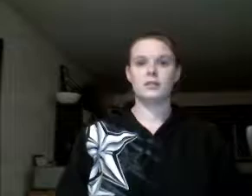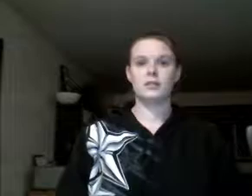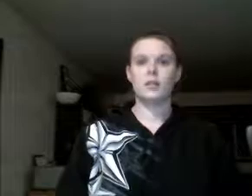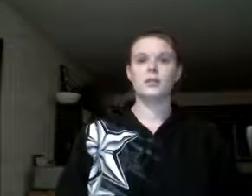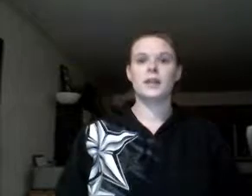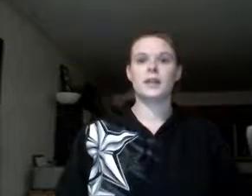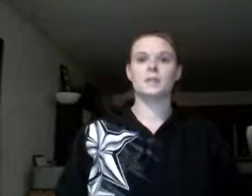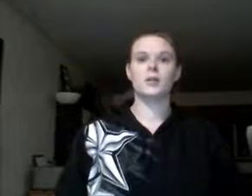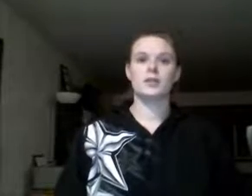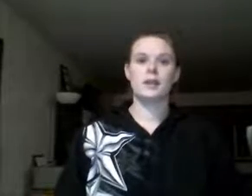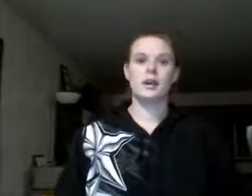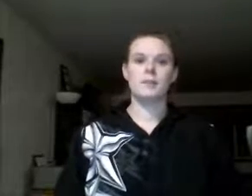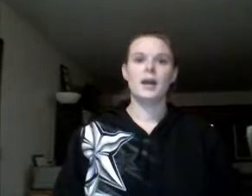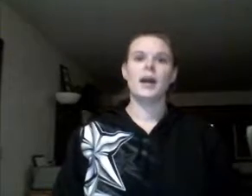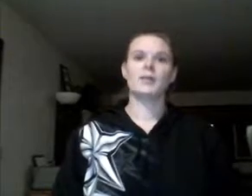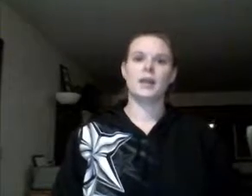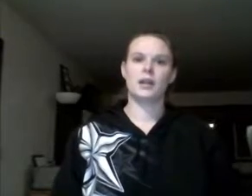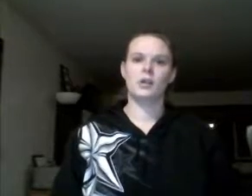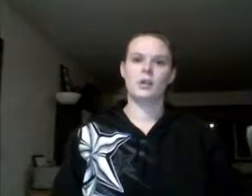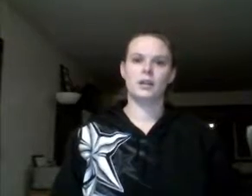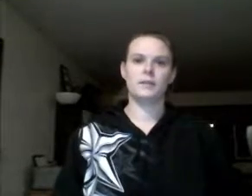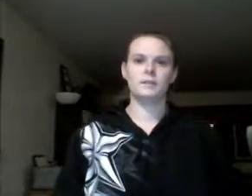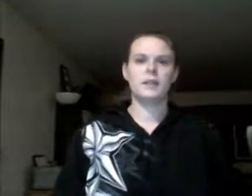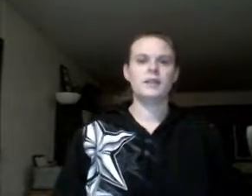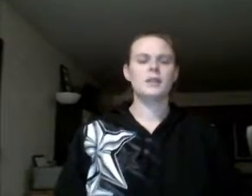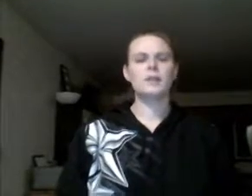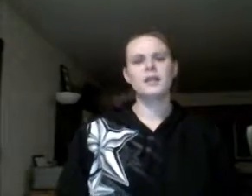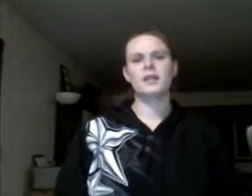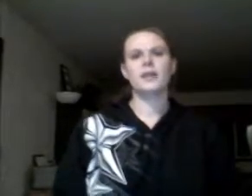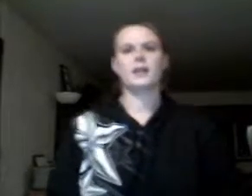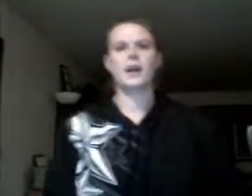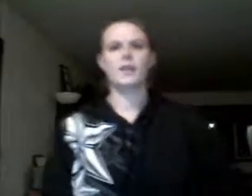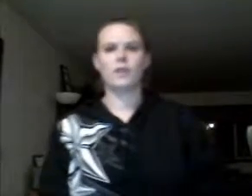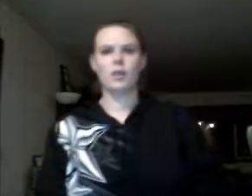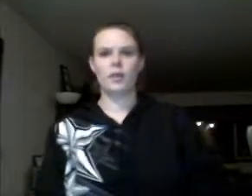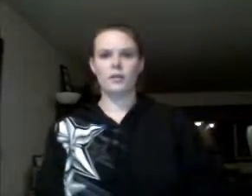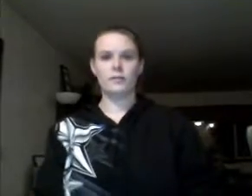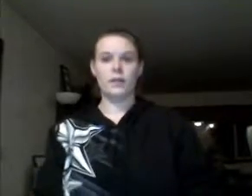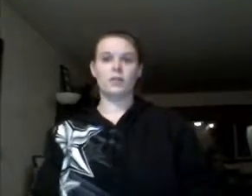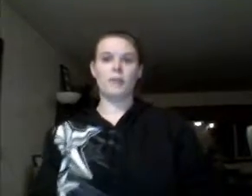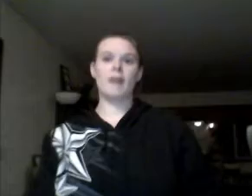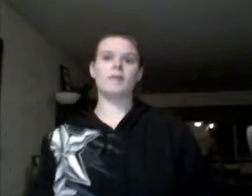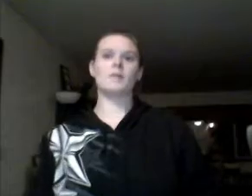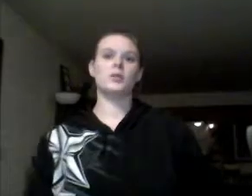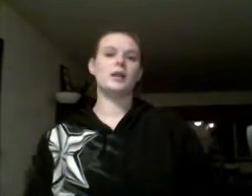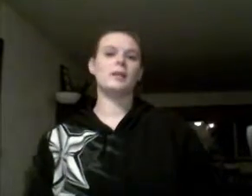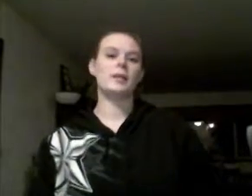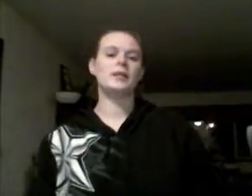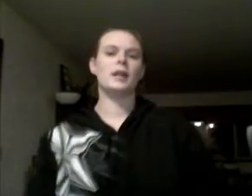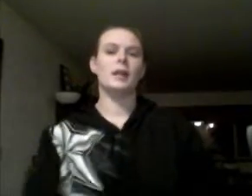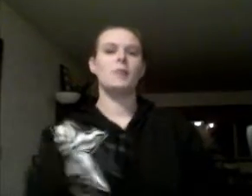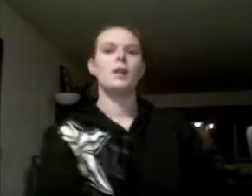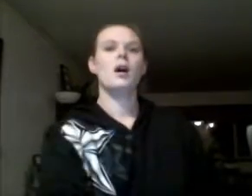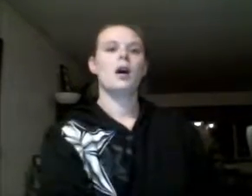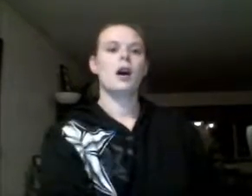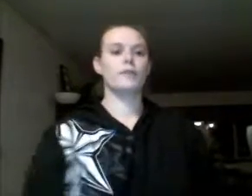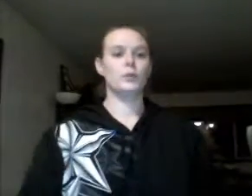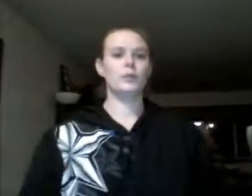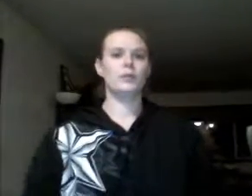will take the most time and plan accordingly. Some of the things that I have heard of that should have the most time spent on them are food,